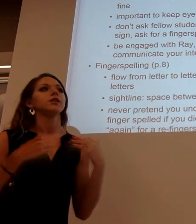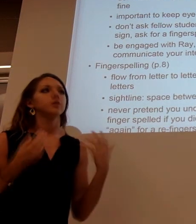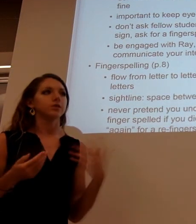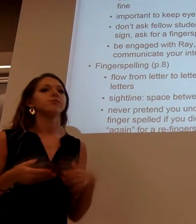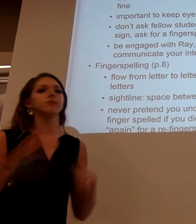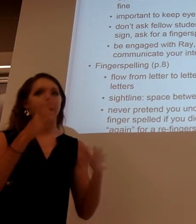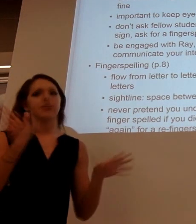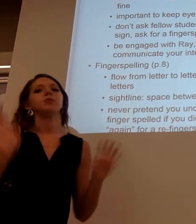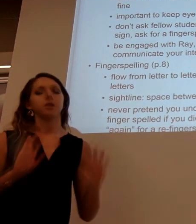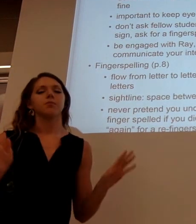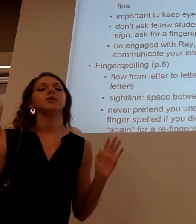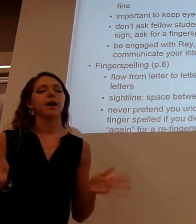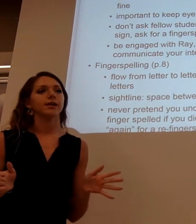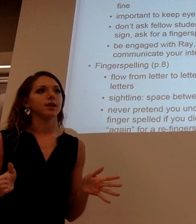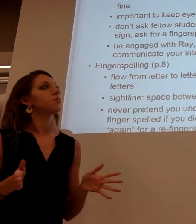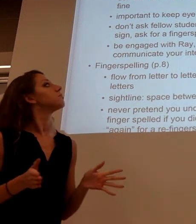You just ask him, interrupt him, ask him.